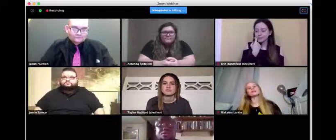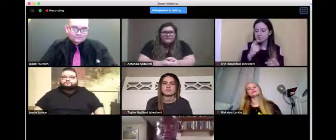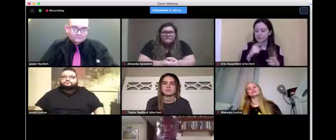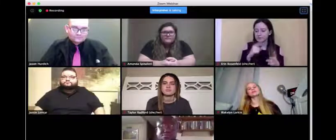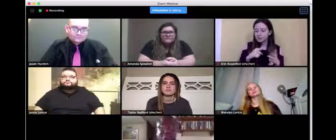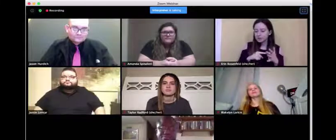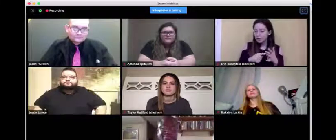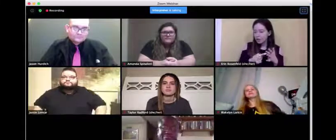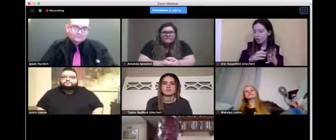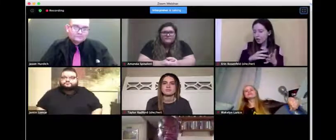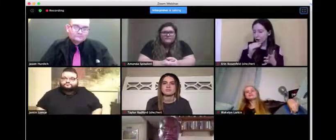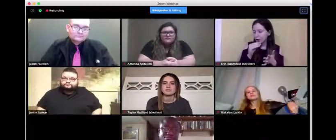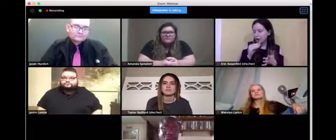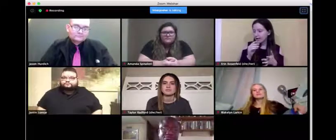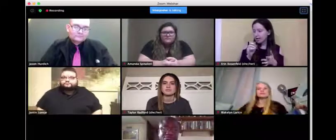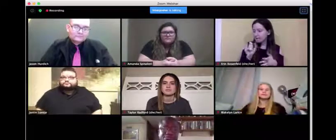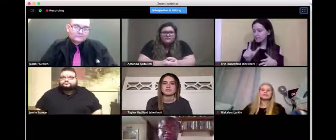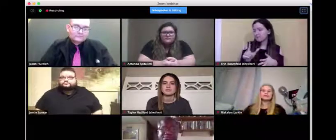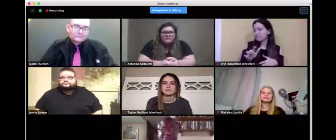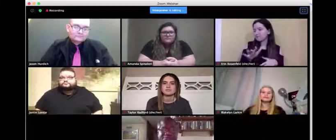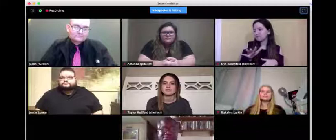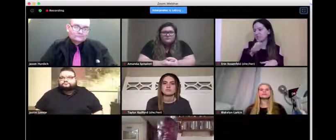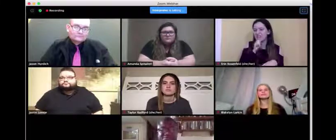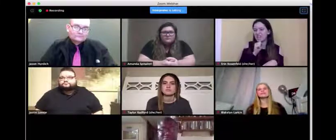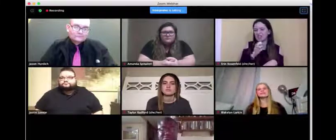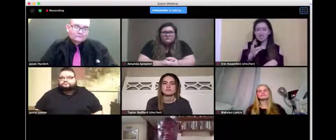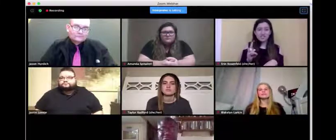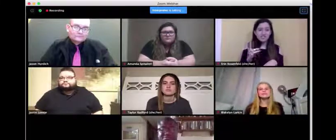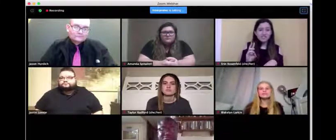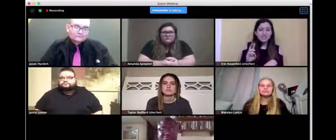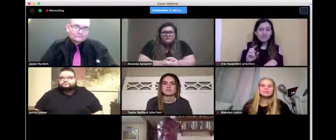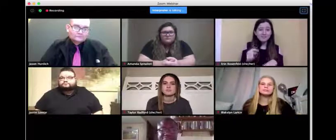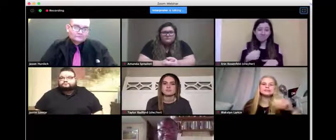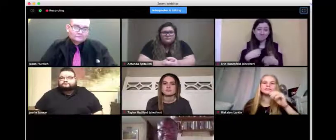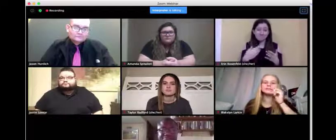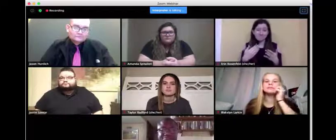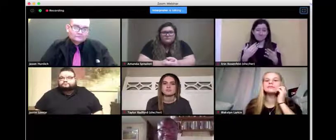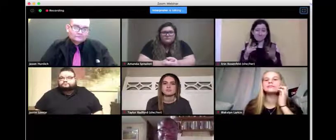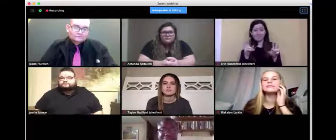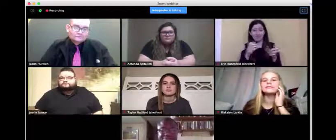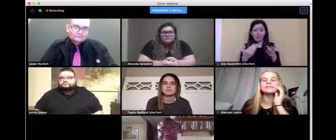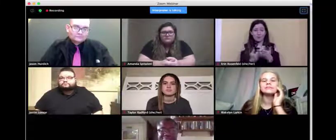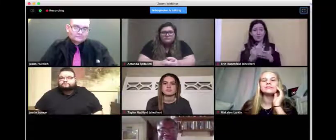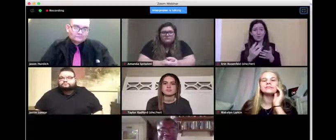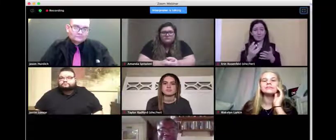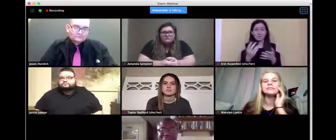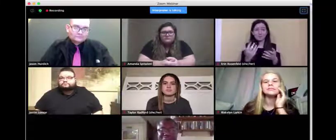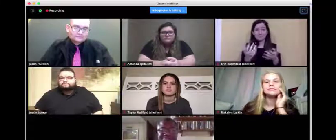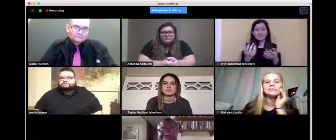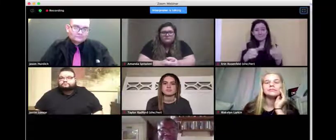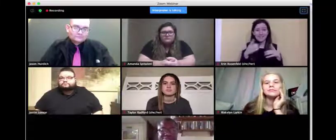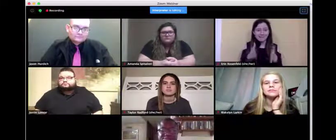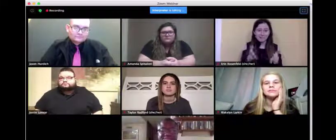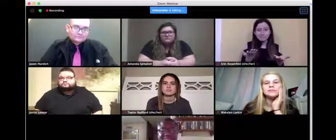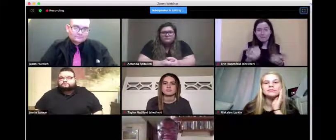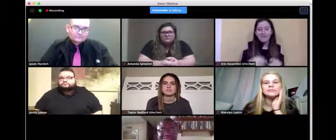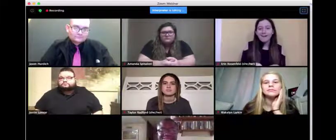age 16, and I've been a new signer. So I'm a